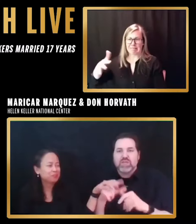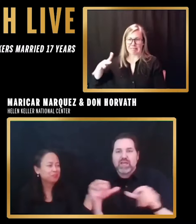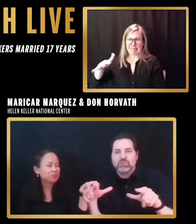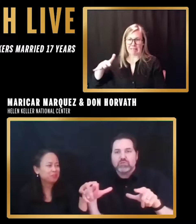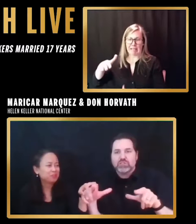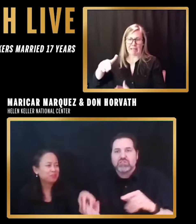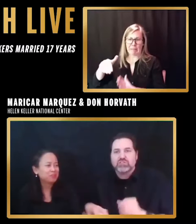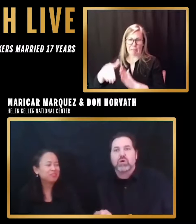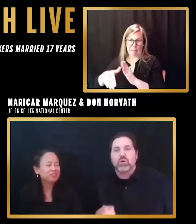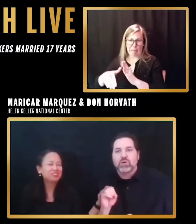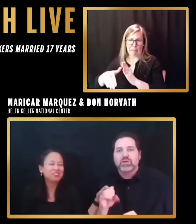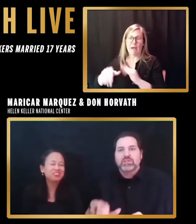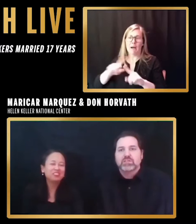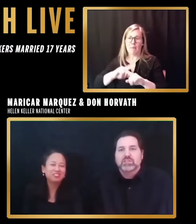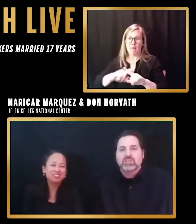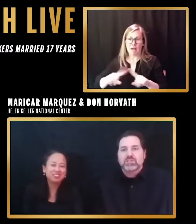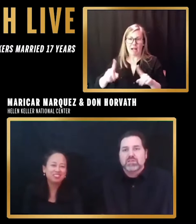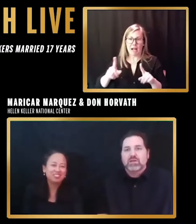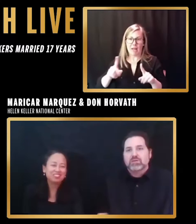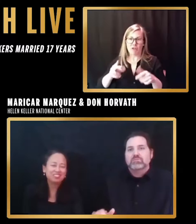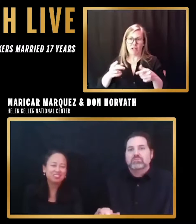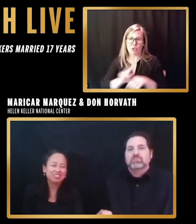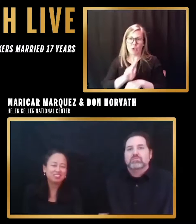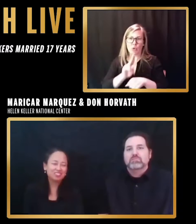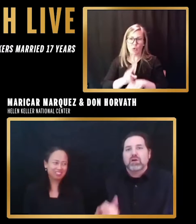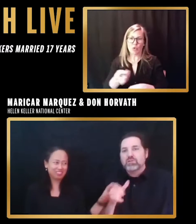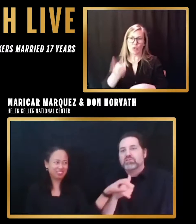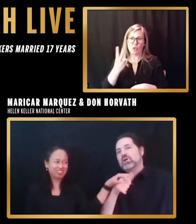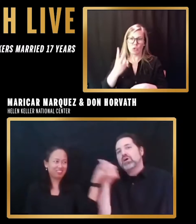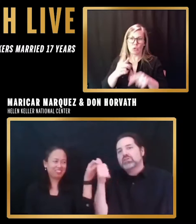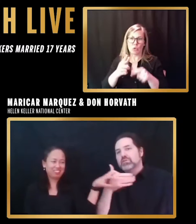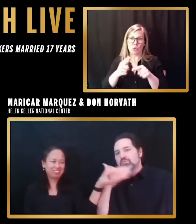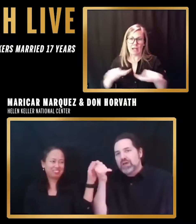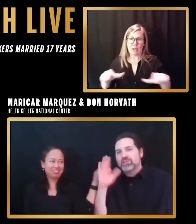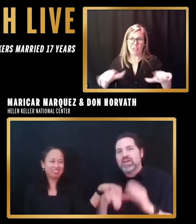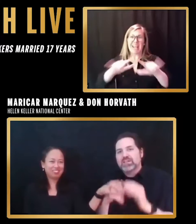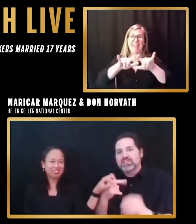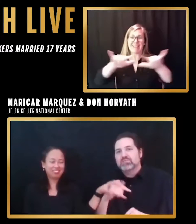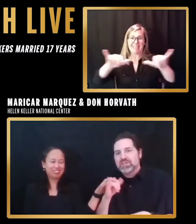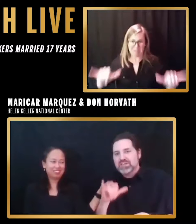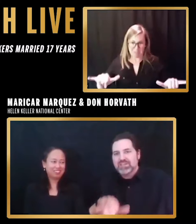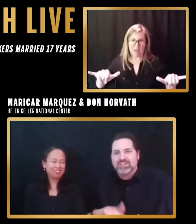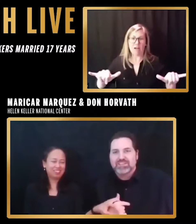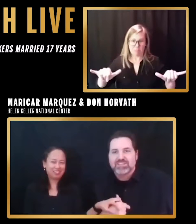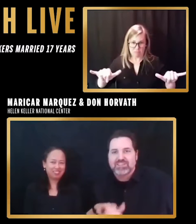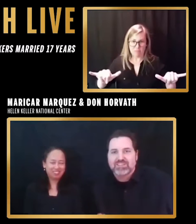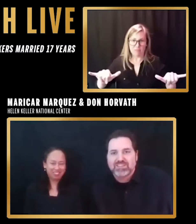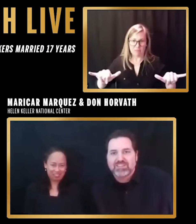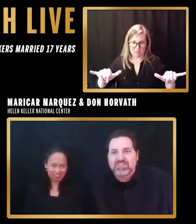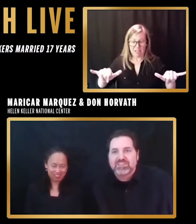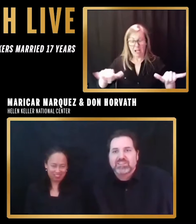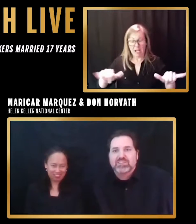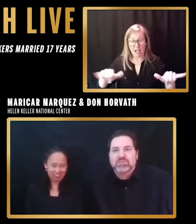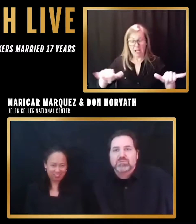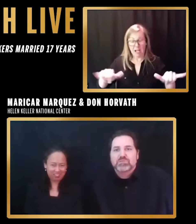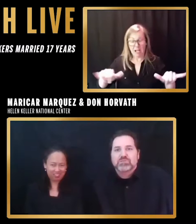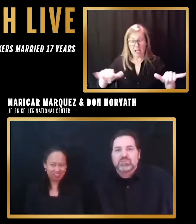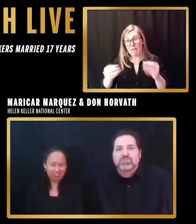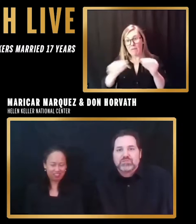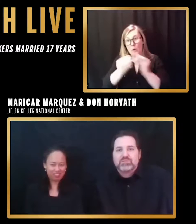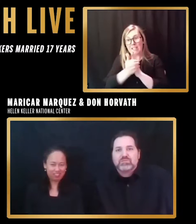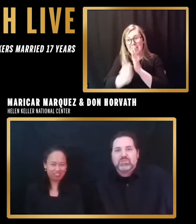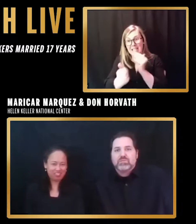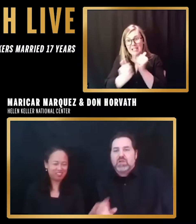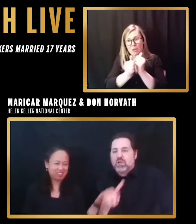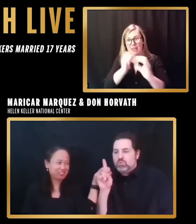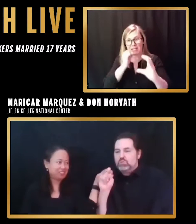two languages. So right. Others are better than it than me. Well, a question for